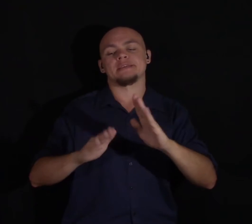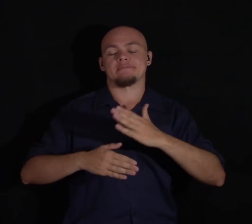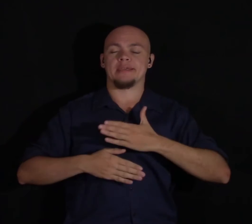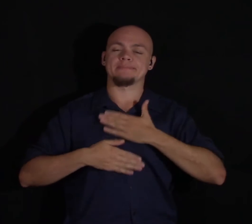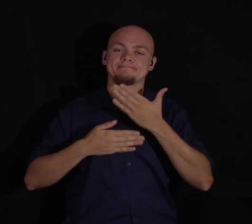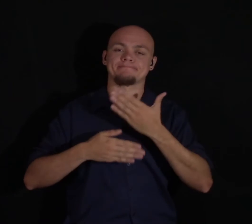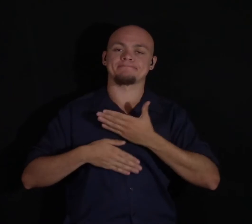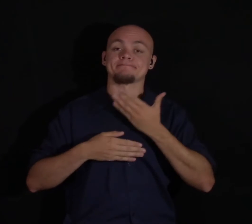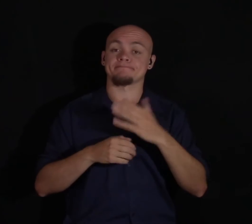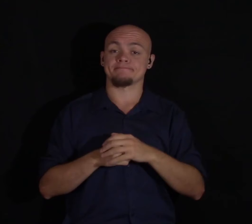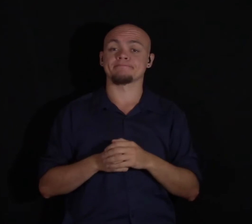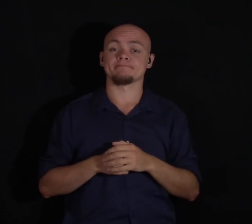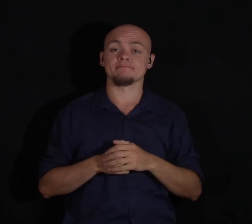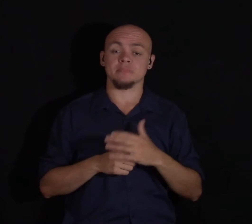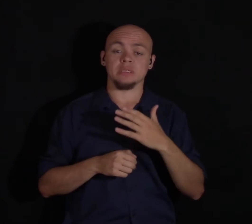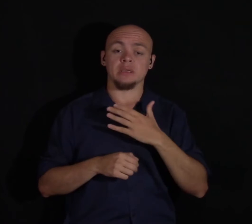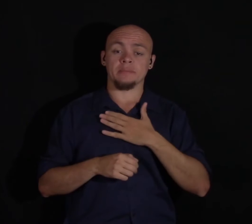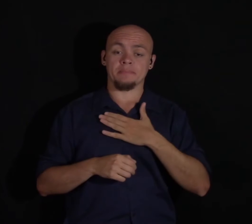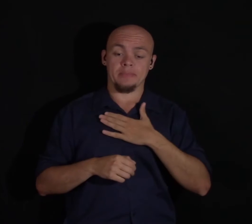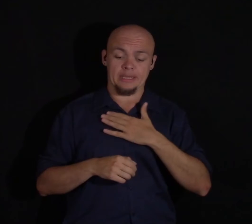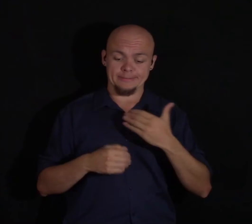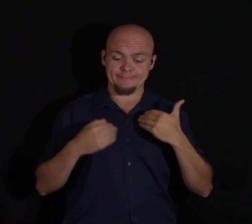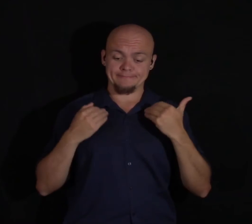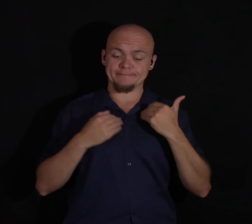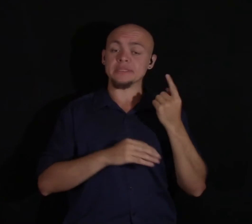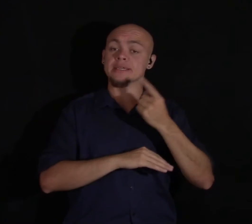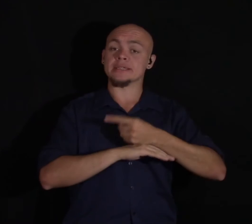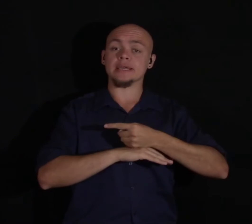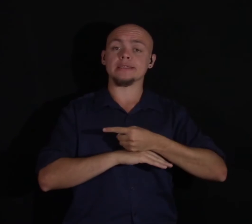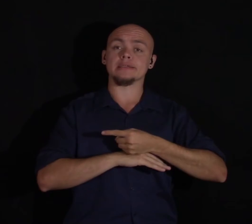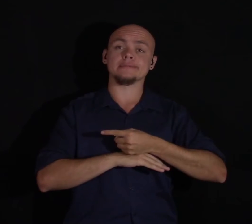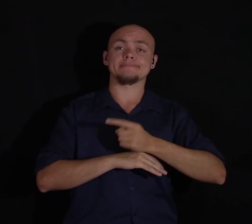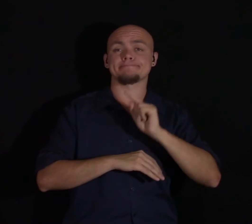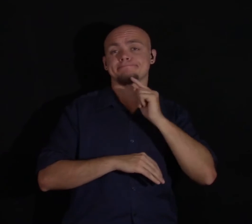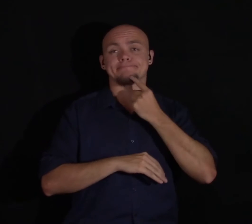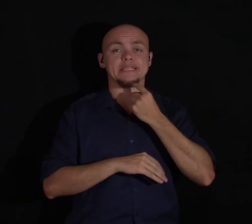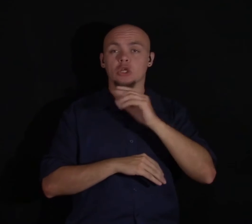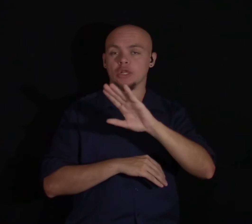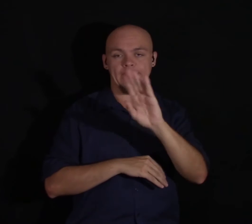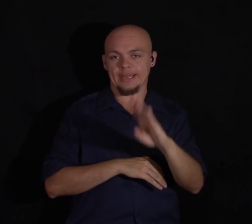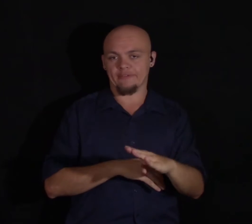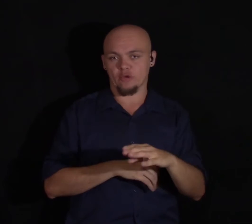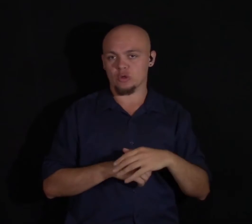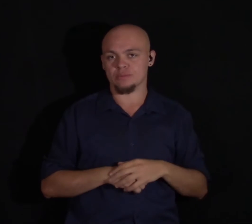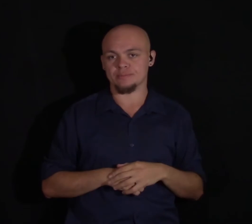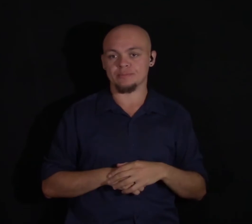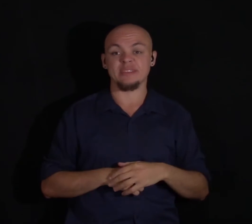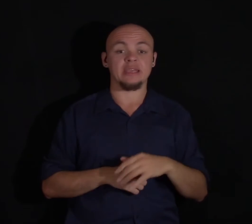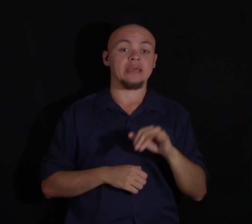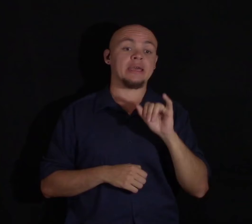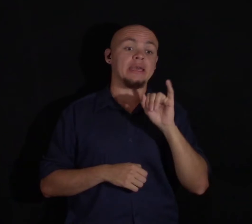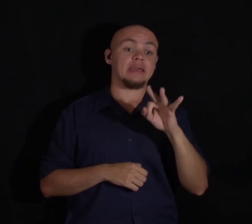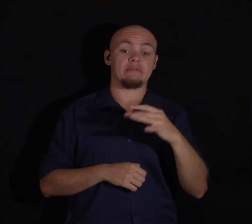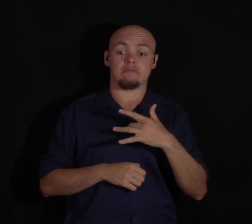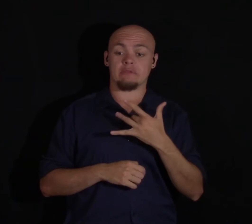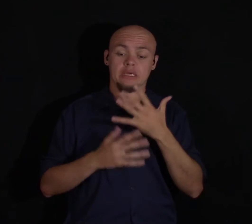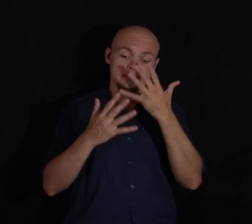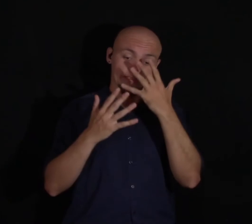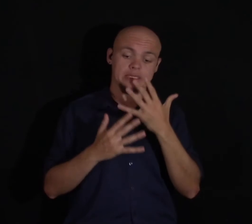youthful days discontent never visited my mind, and if I was ever overcome by ennui, the sight of what is beautiful